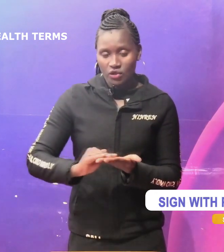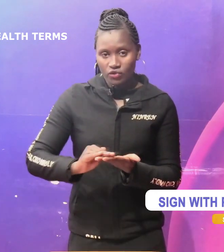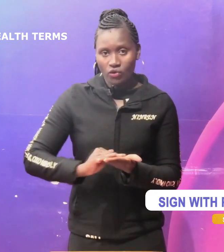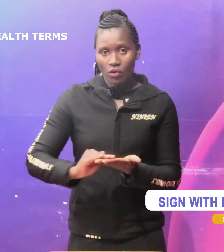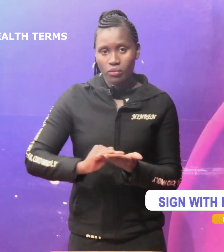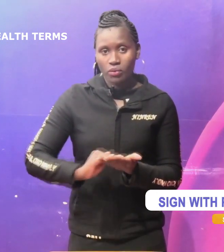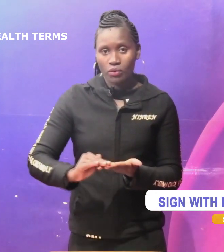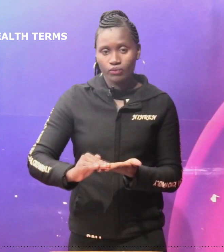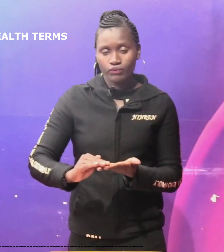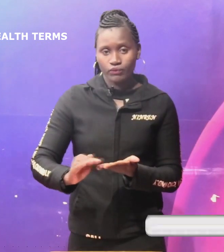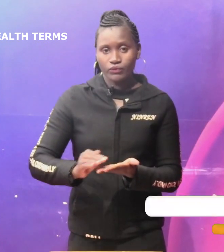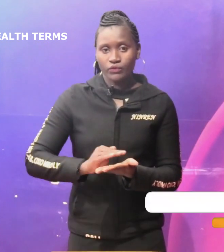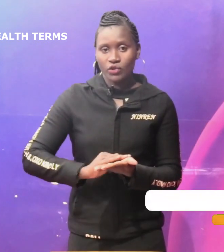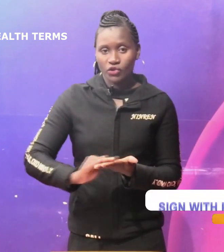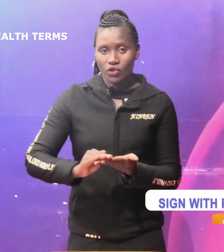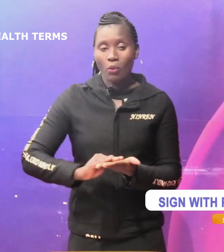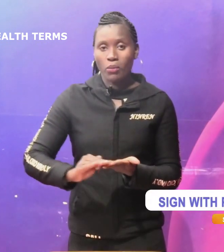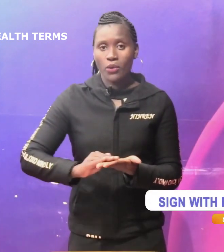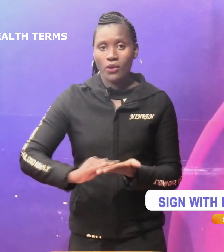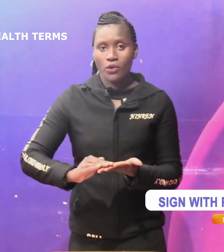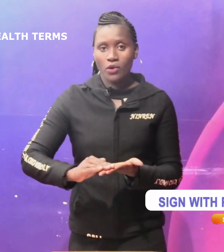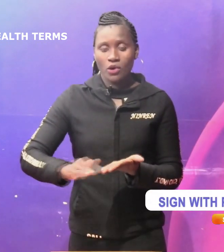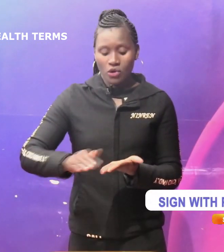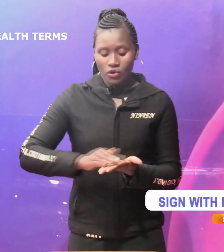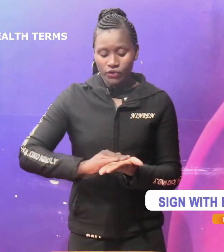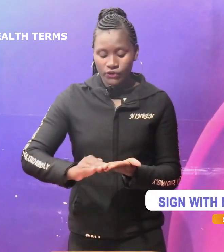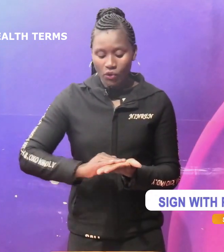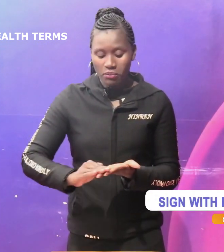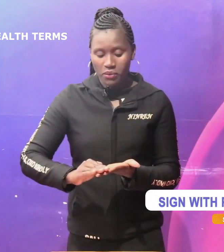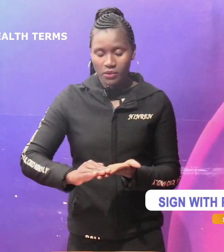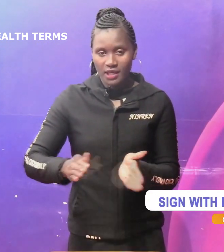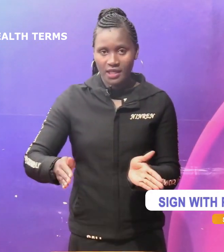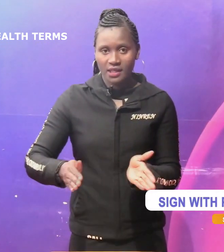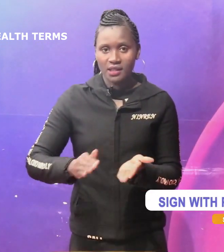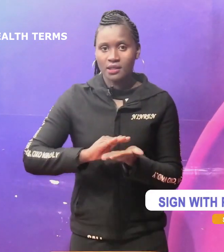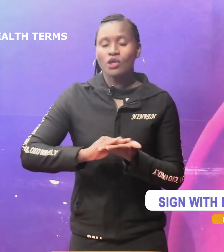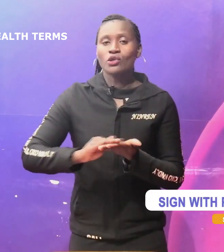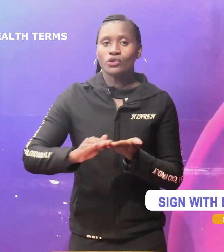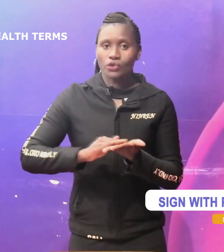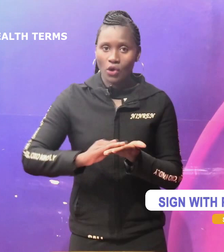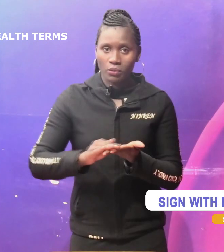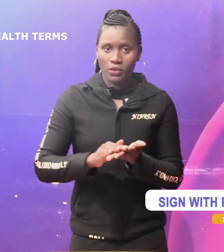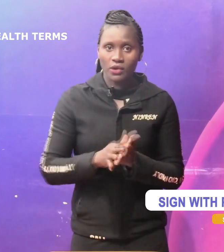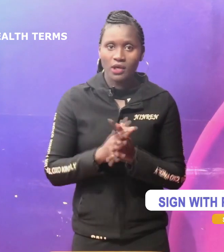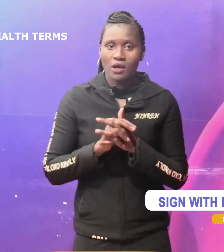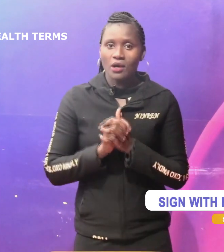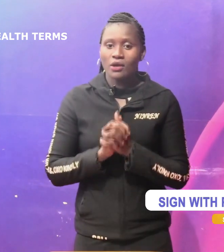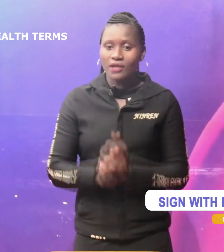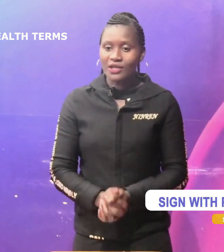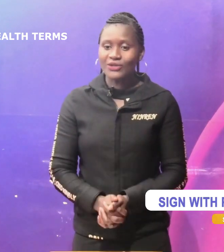soap, soap, soap, like this, soap. Thank you so much,